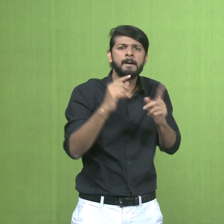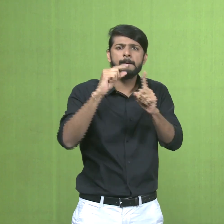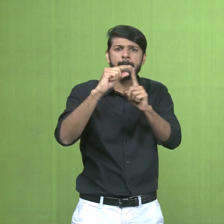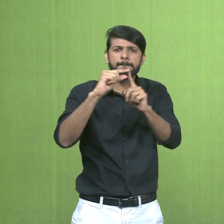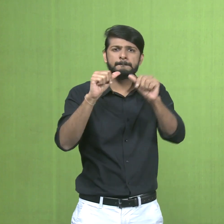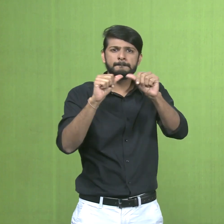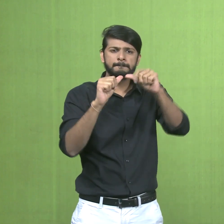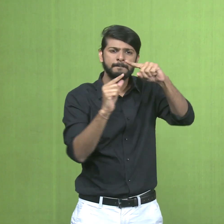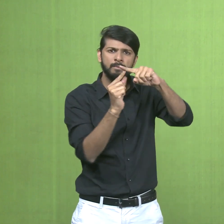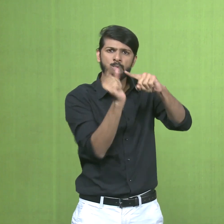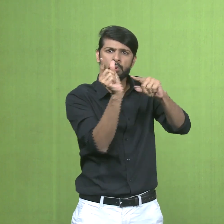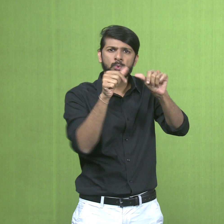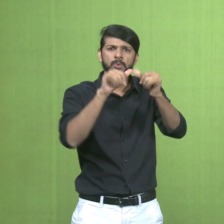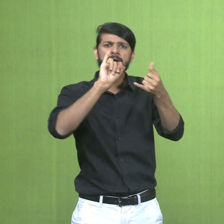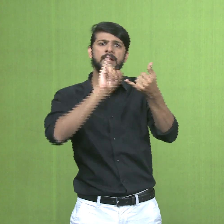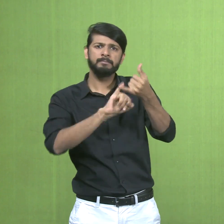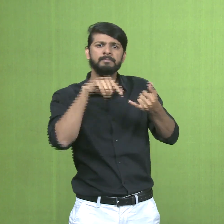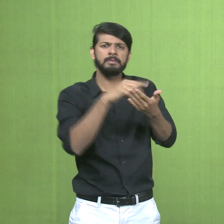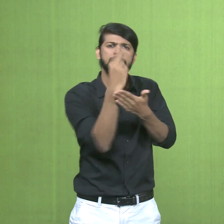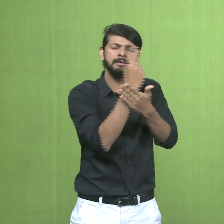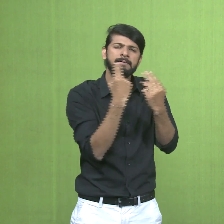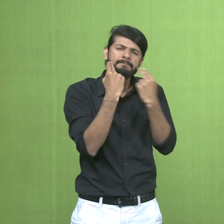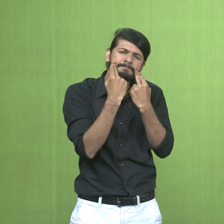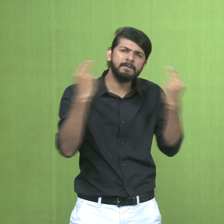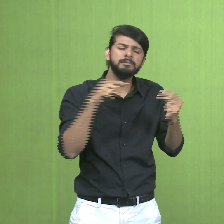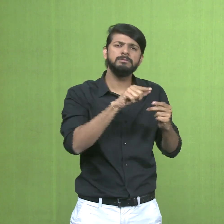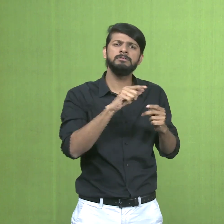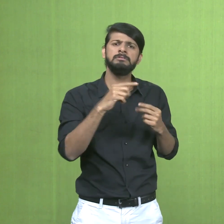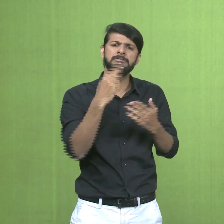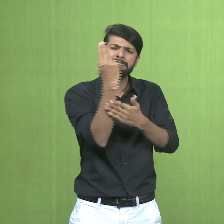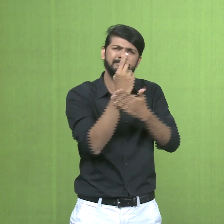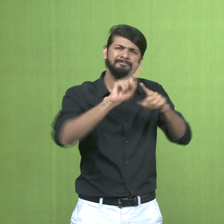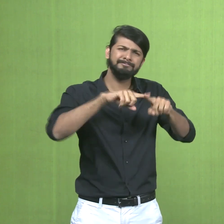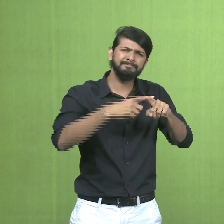The artists or the traditional patuas who were the painters